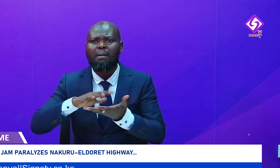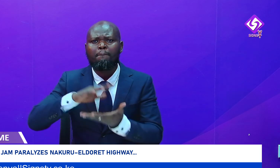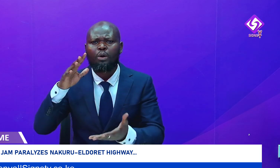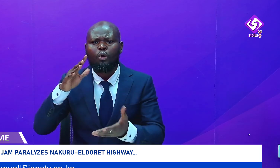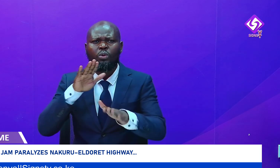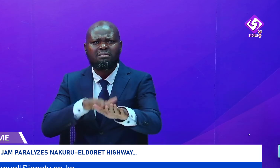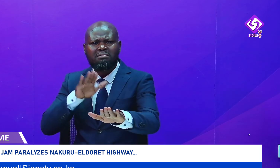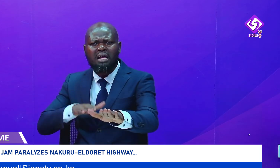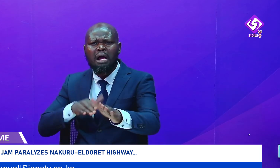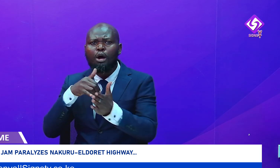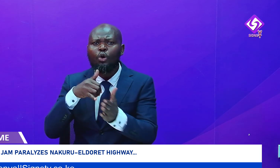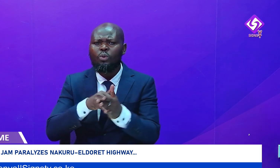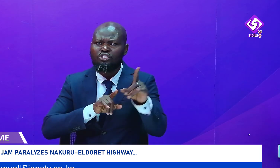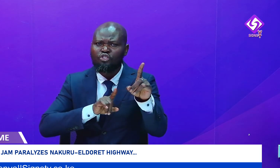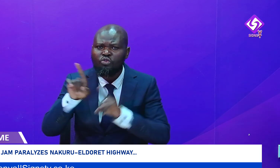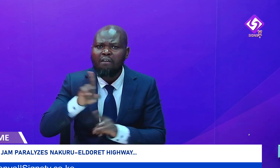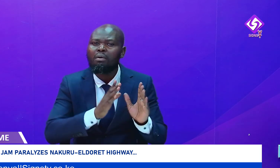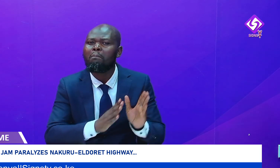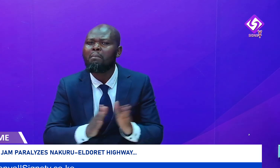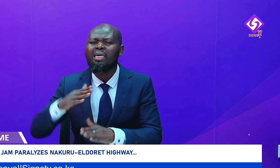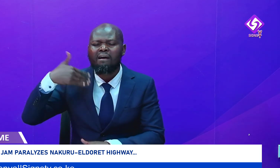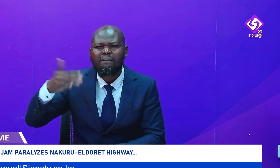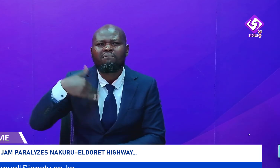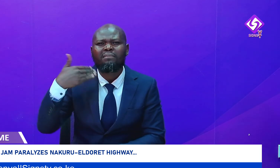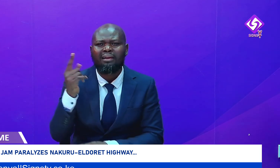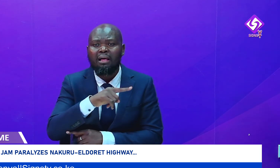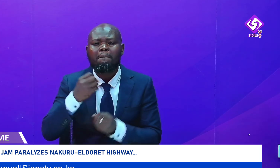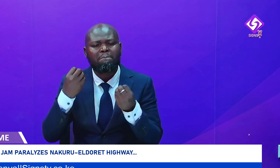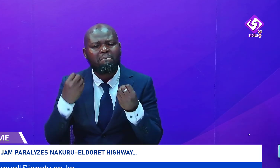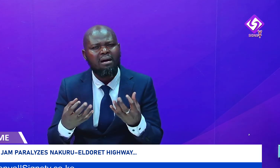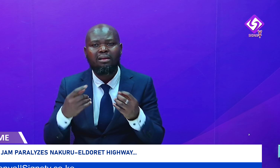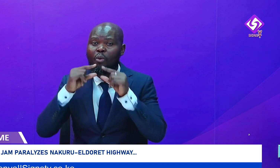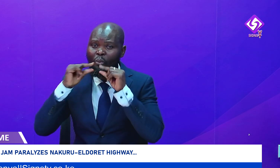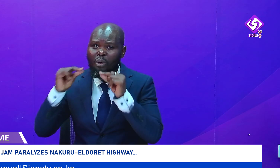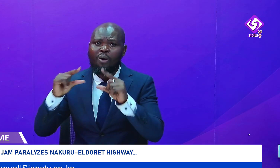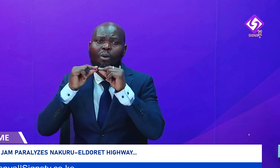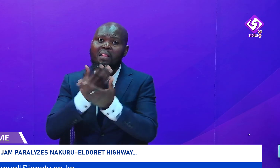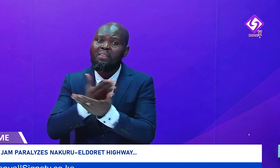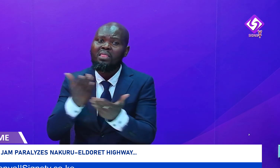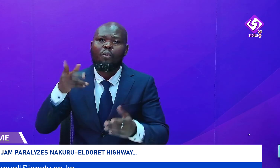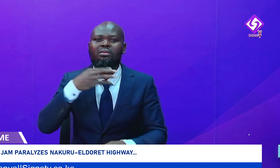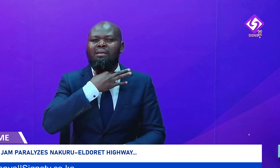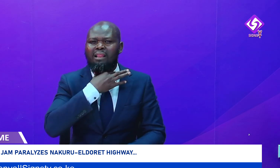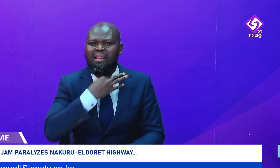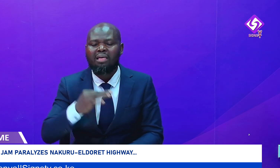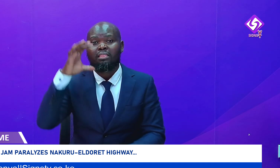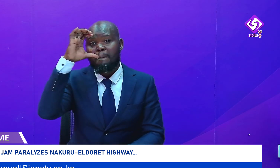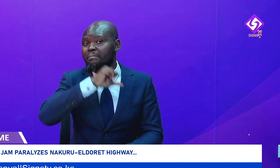Passengers and drivers express frustration as the jam disrupts their travel plans and daily routines. Many said they